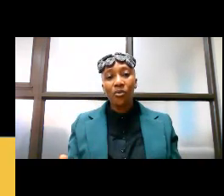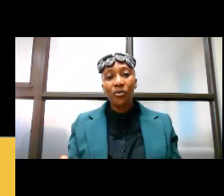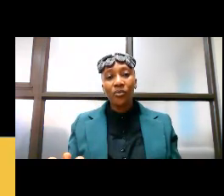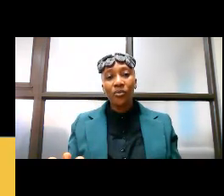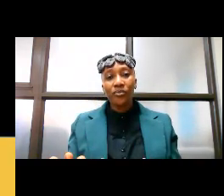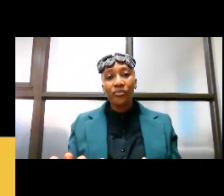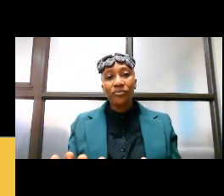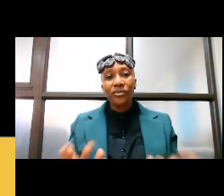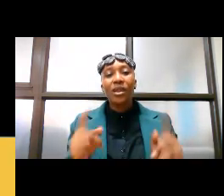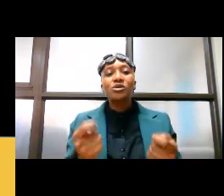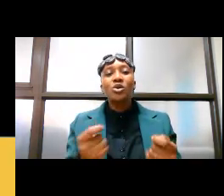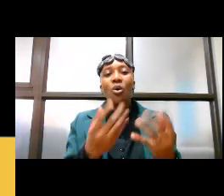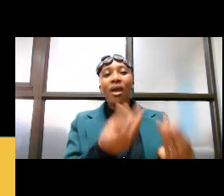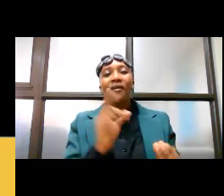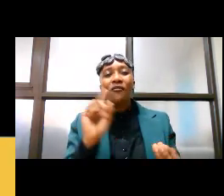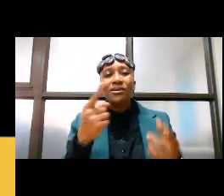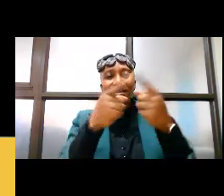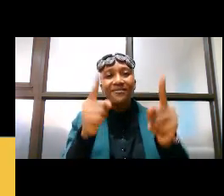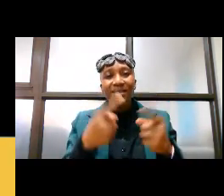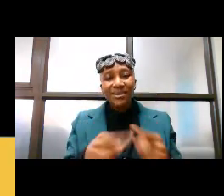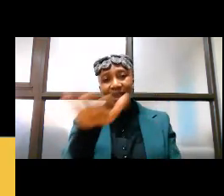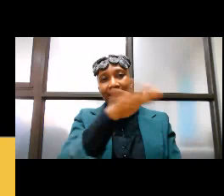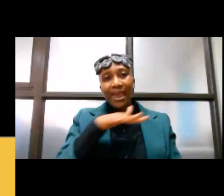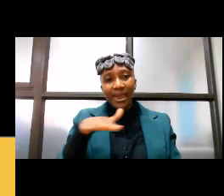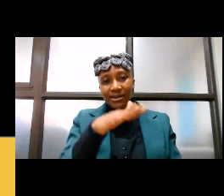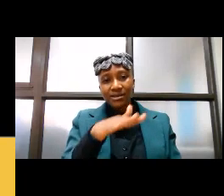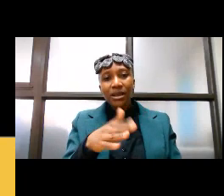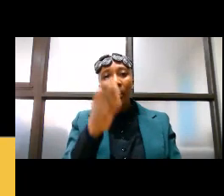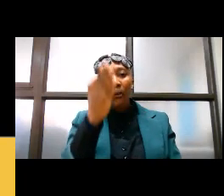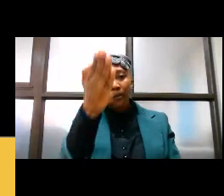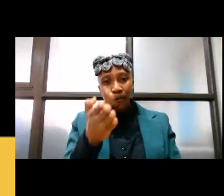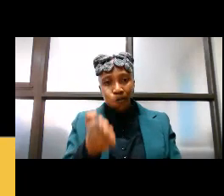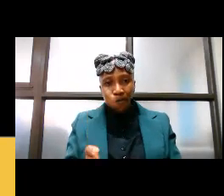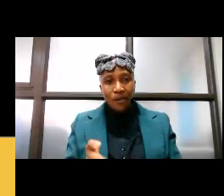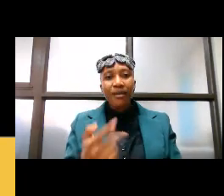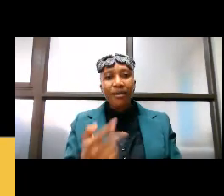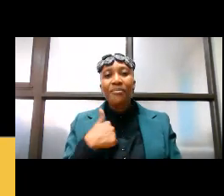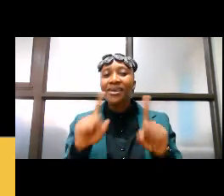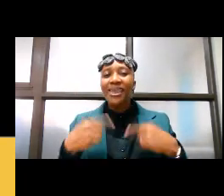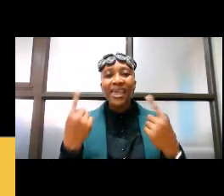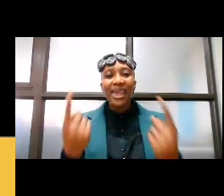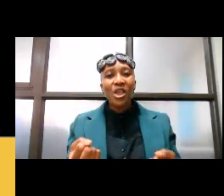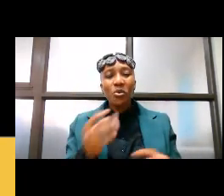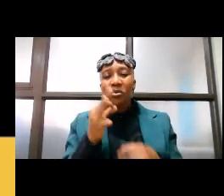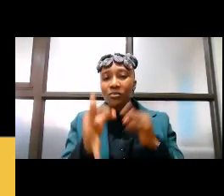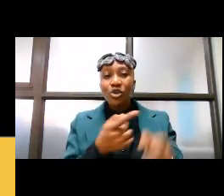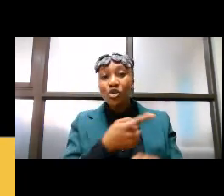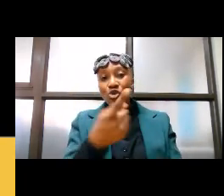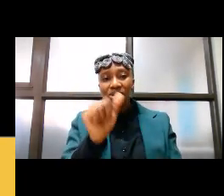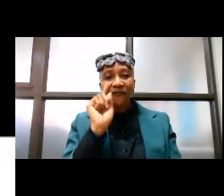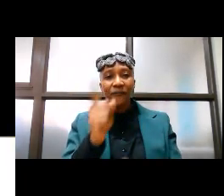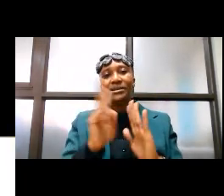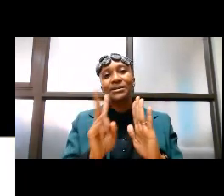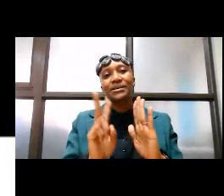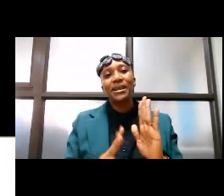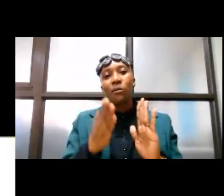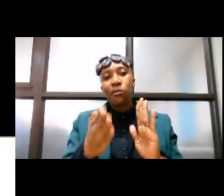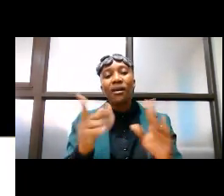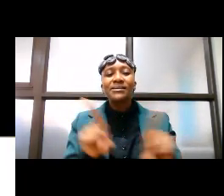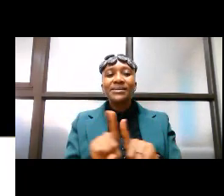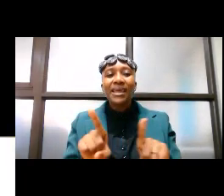It consists of different areas. These are the areas that I'm not going to read to you. You can read that yourself. I'm